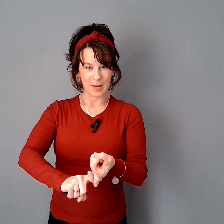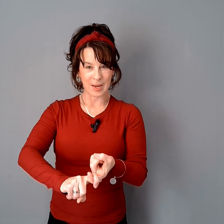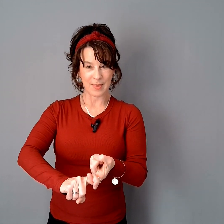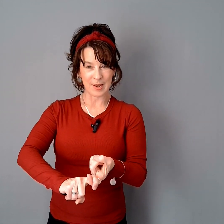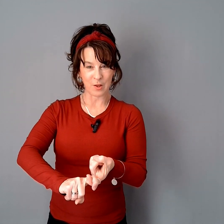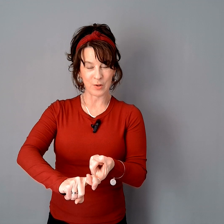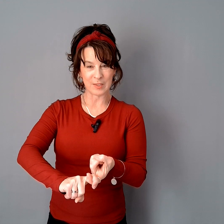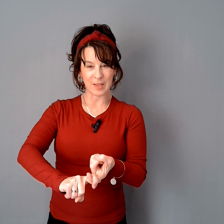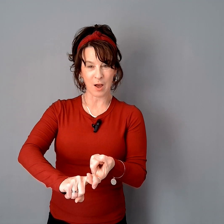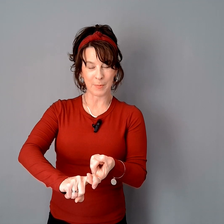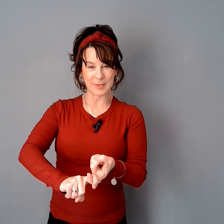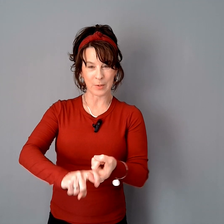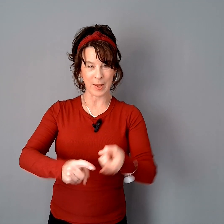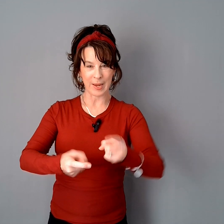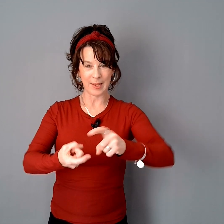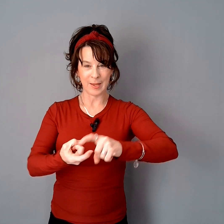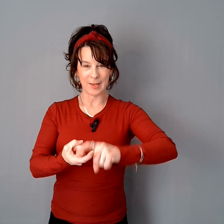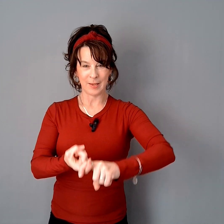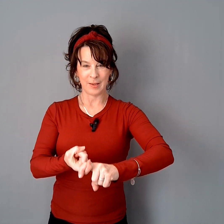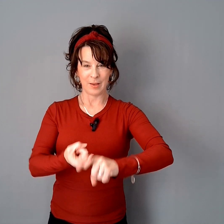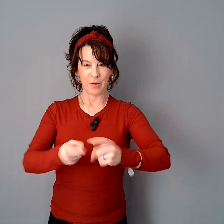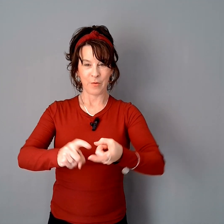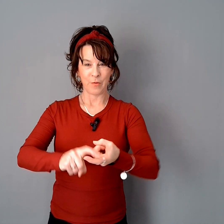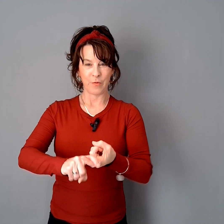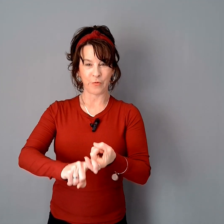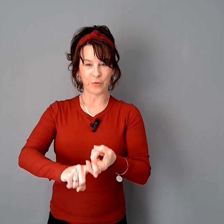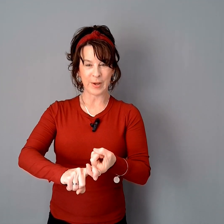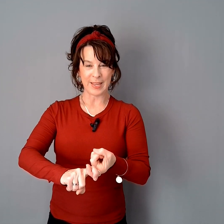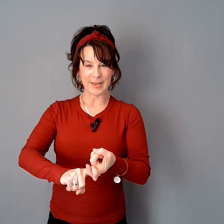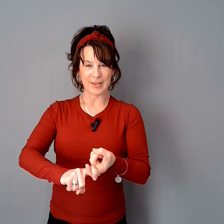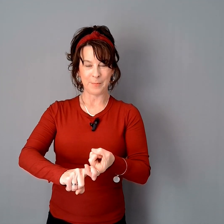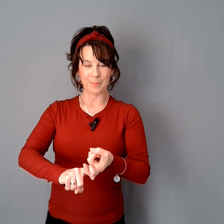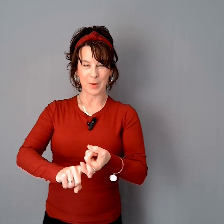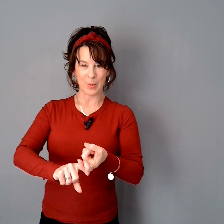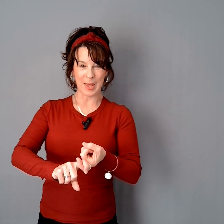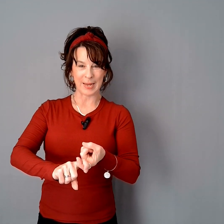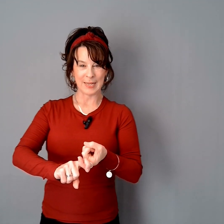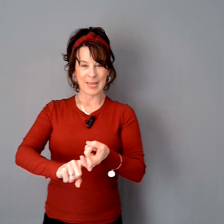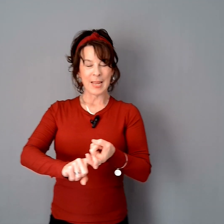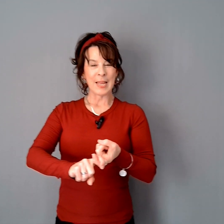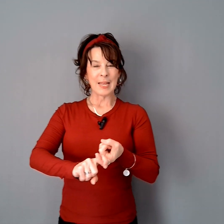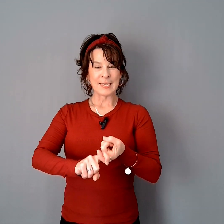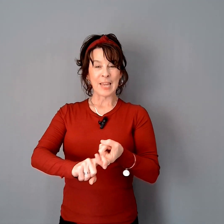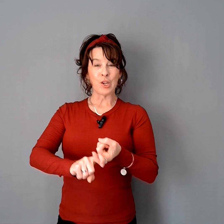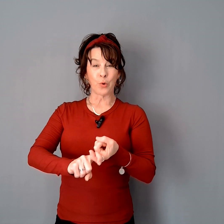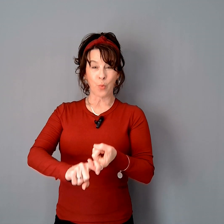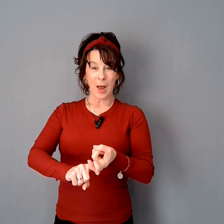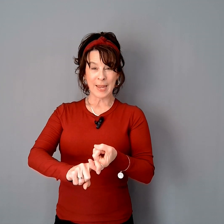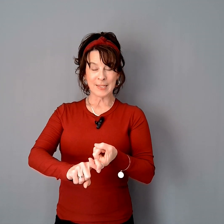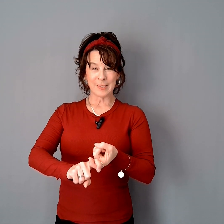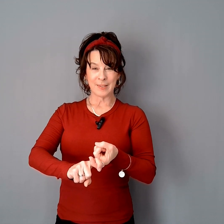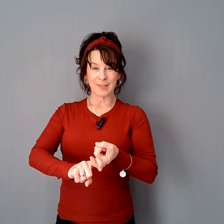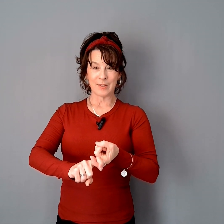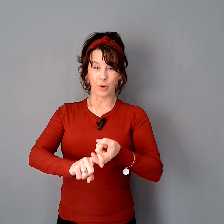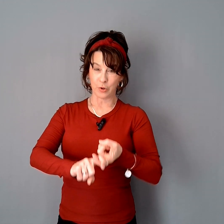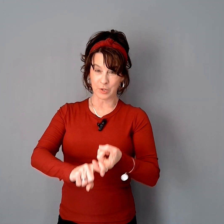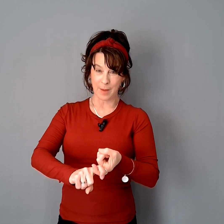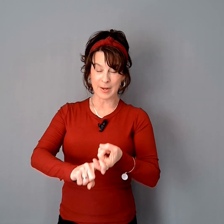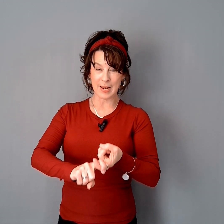and then it hooks the opposite way. Friend. Okay. Take your right or your dominant